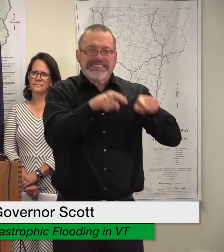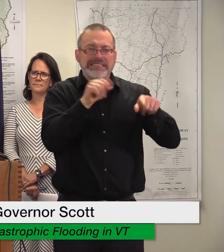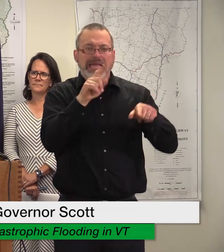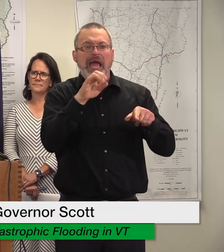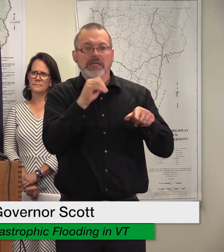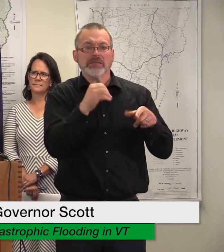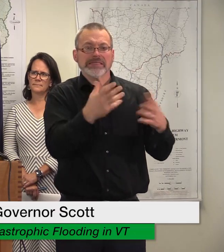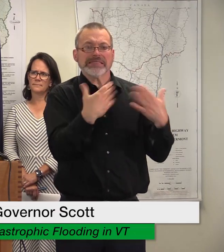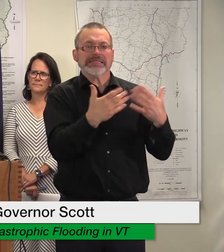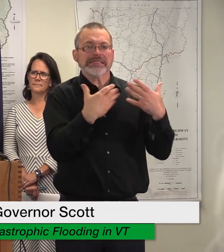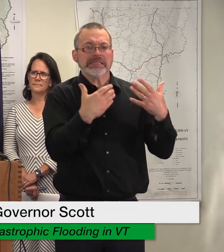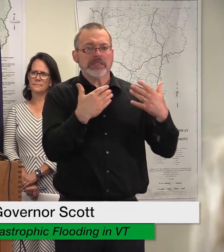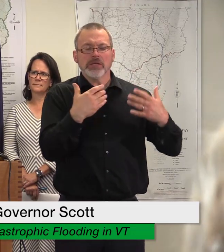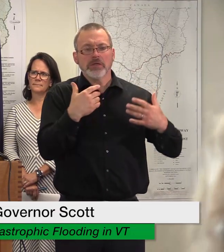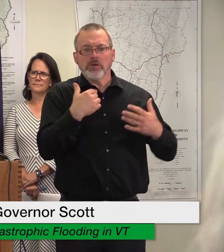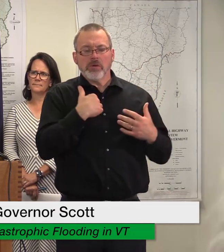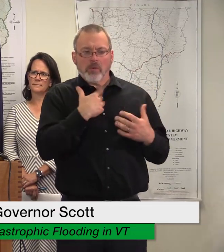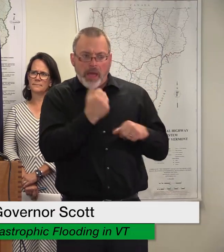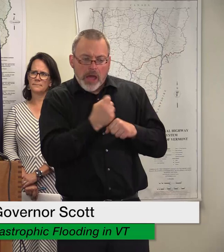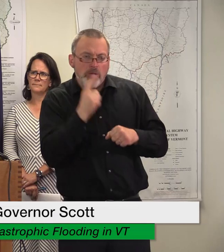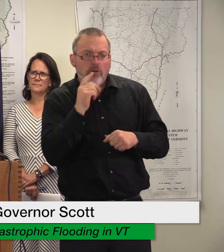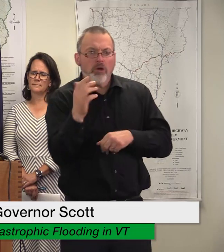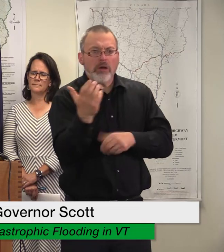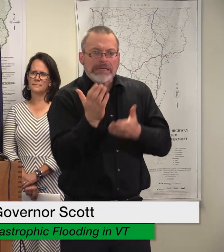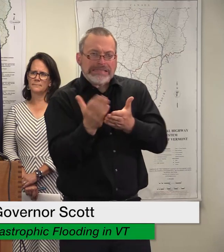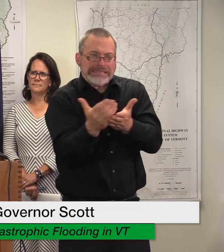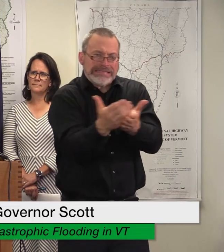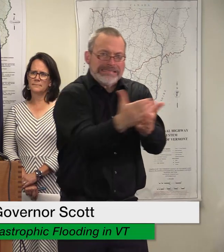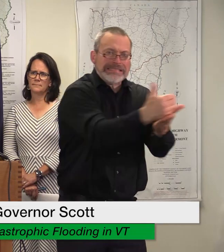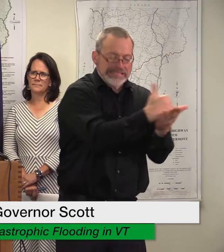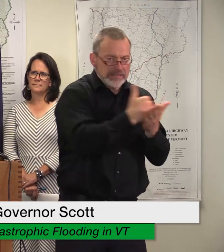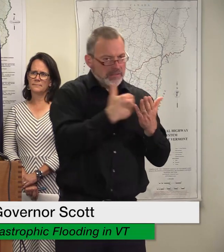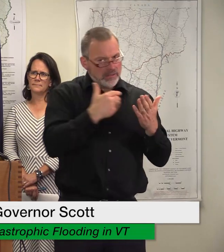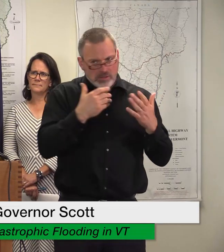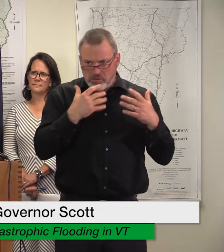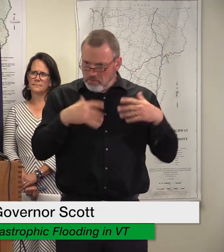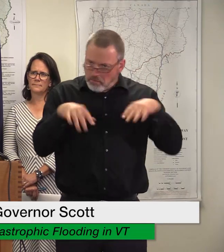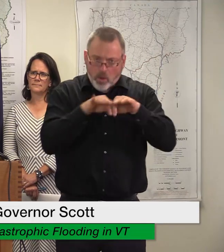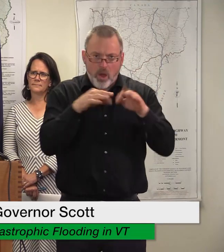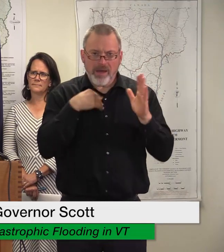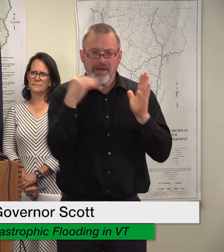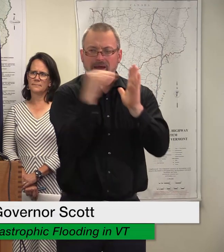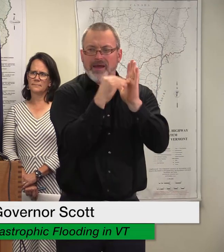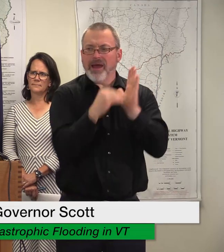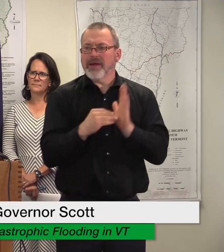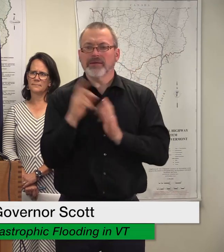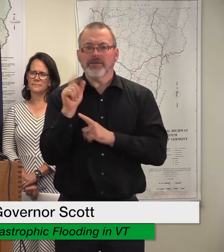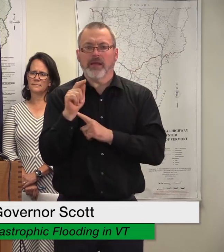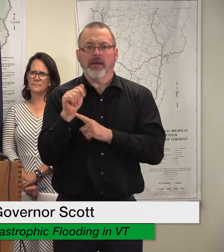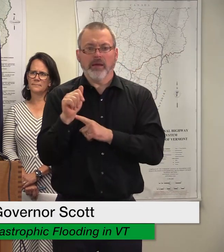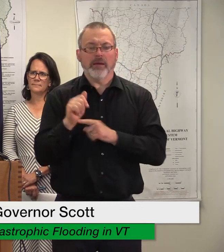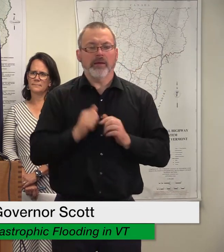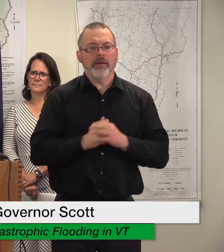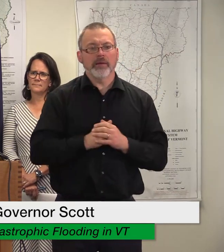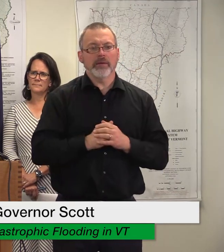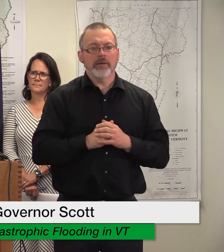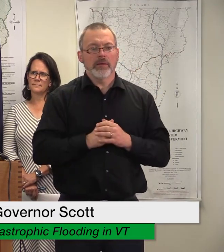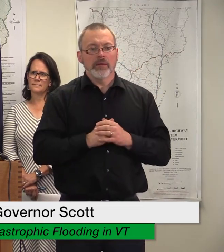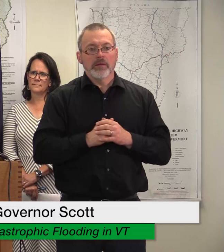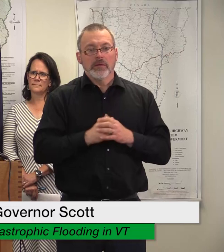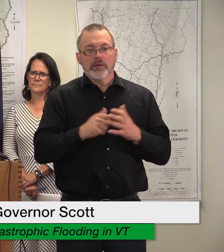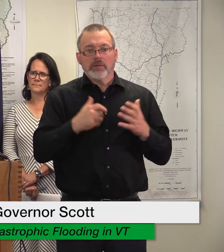it off as a nuisance, please report it. Your report will help the state get an accurate accounting of the scope of